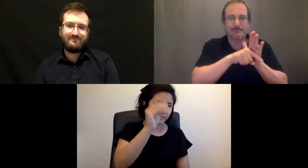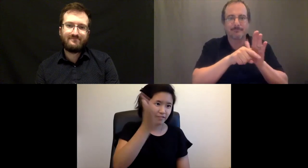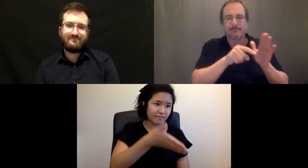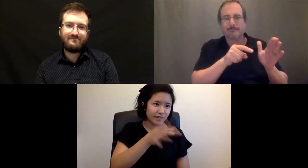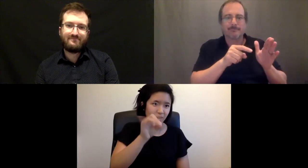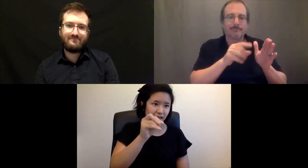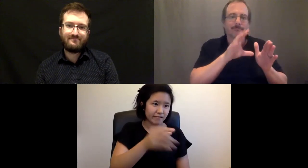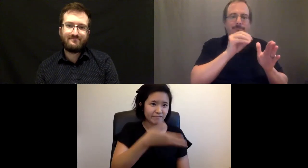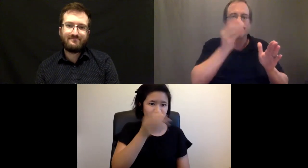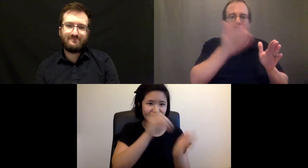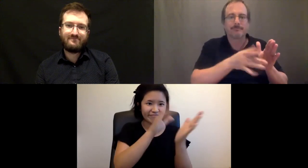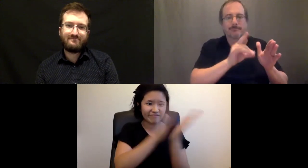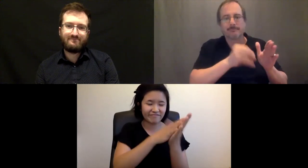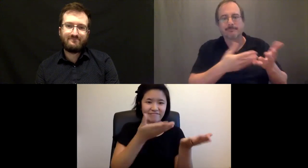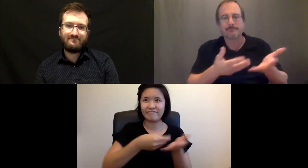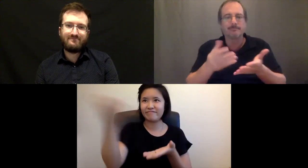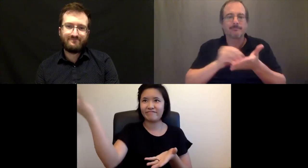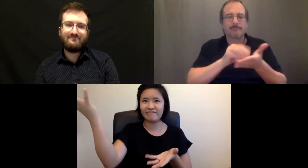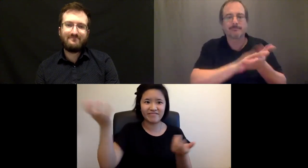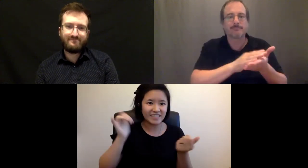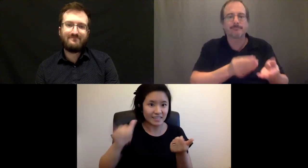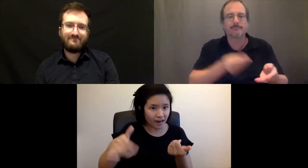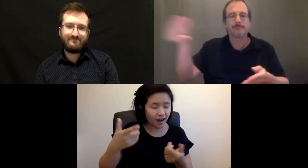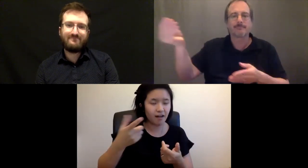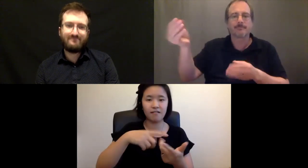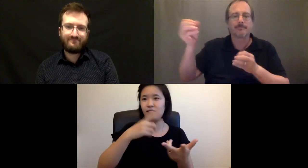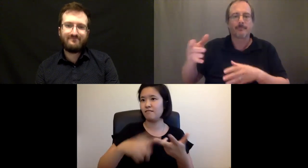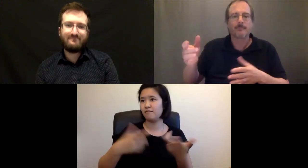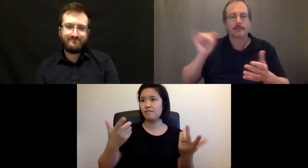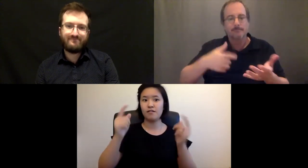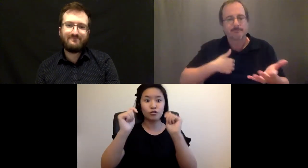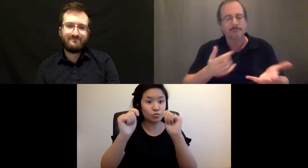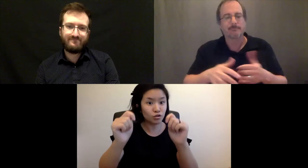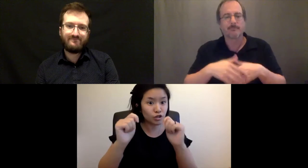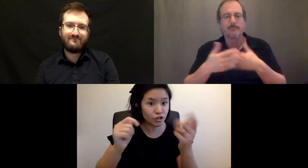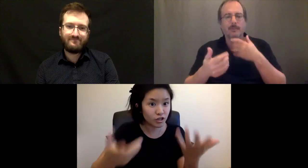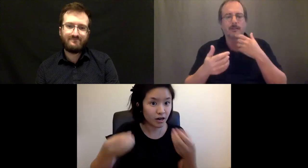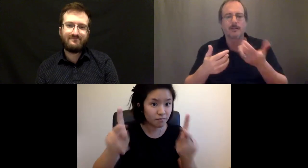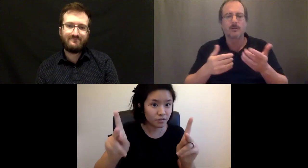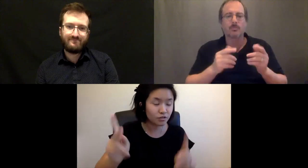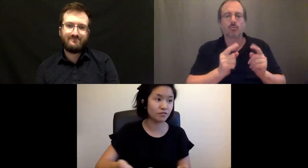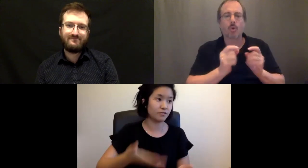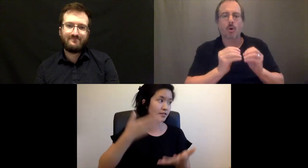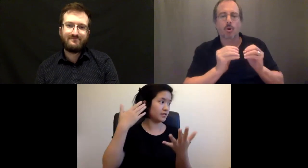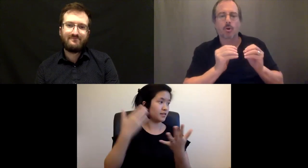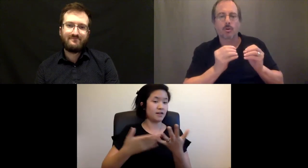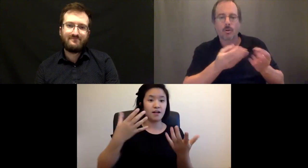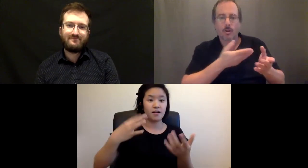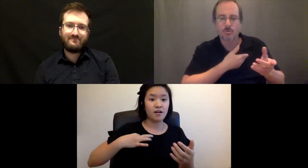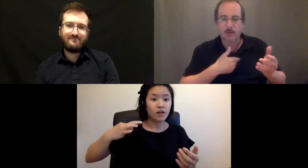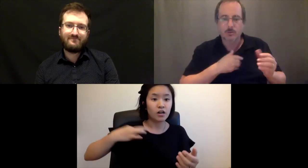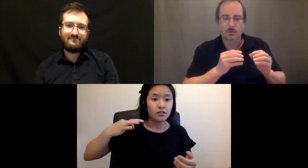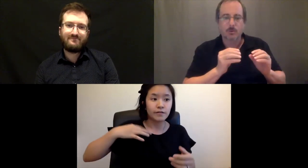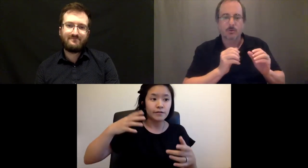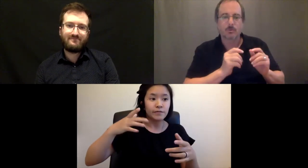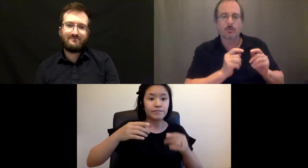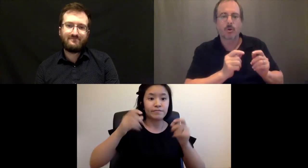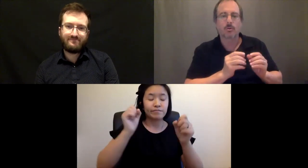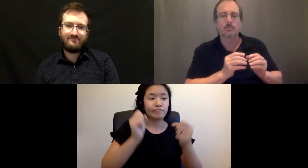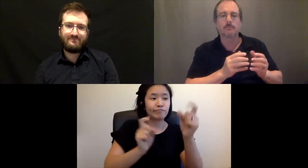time to mark, right? But you're given a rubric and you know exactly what you're doing. I got into tutoring.